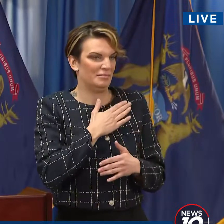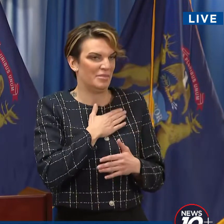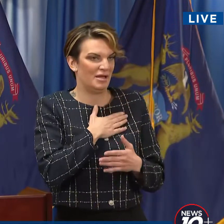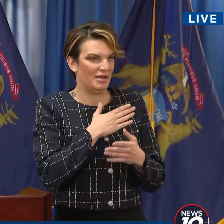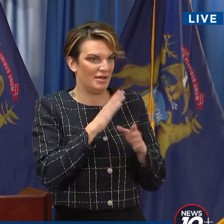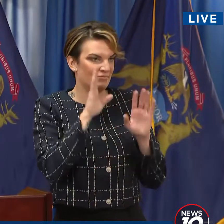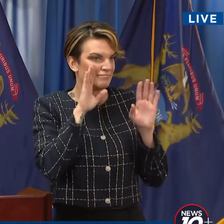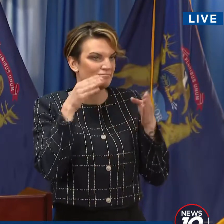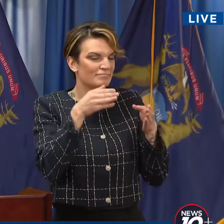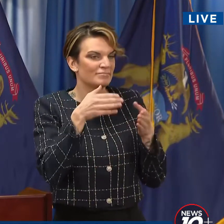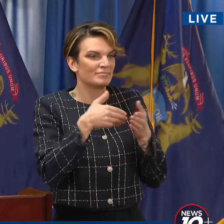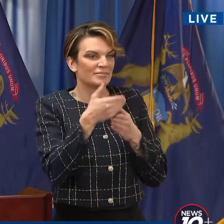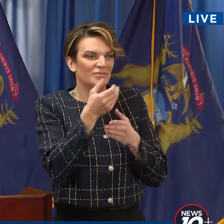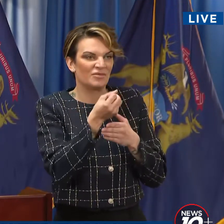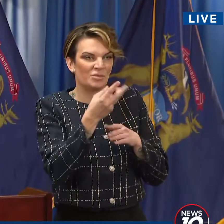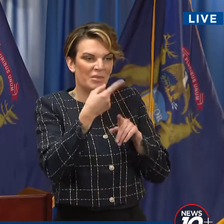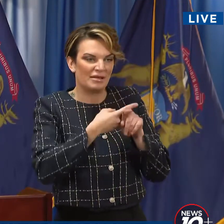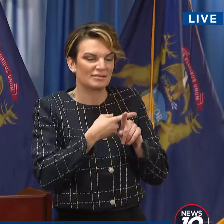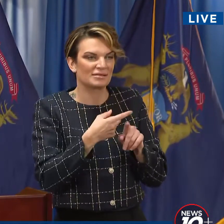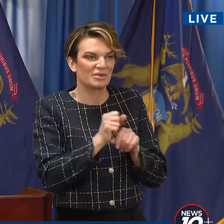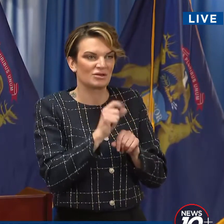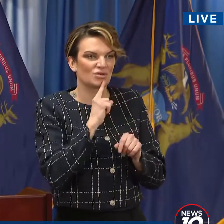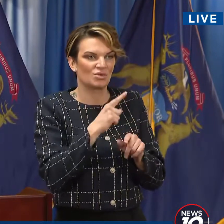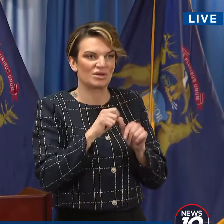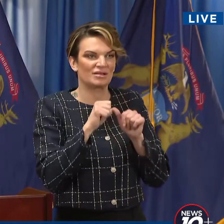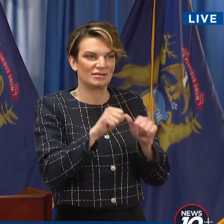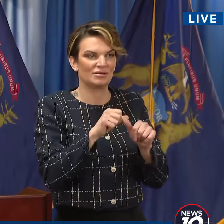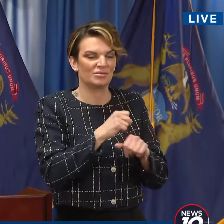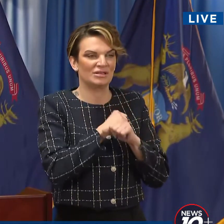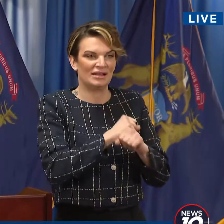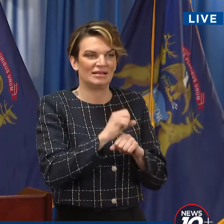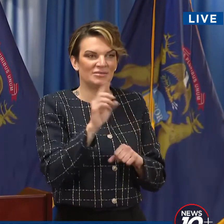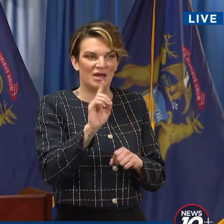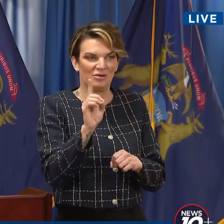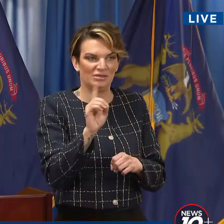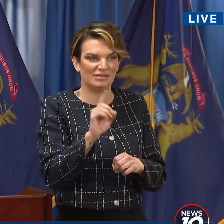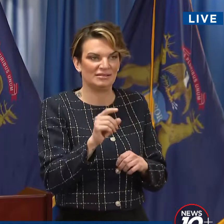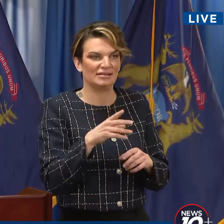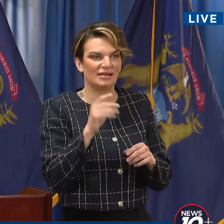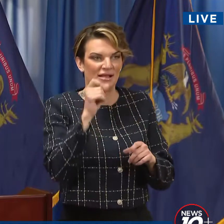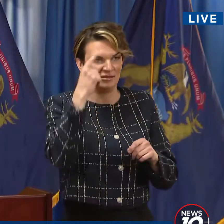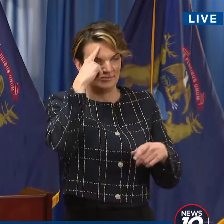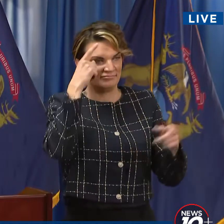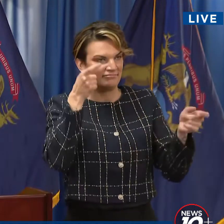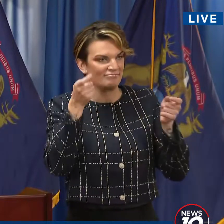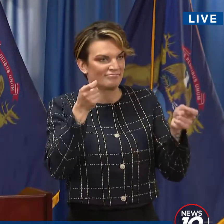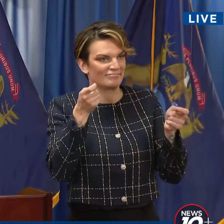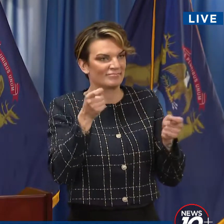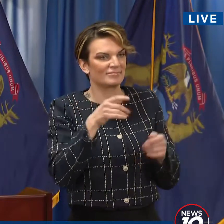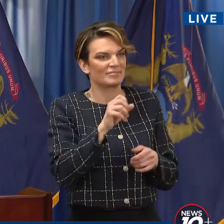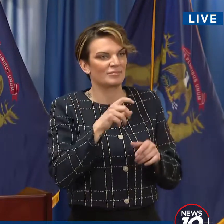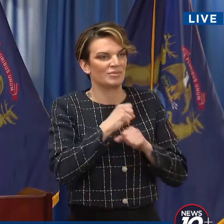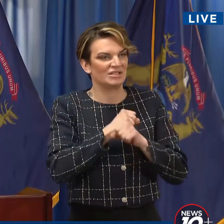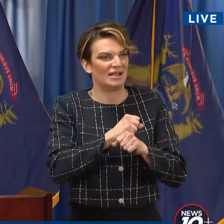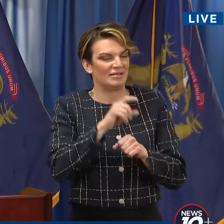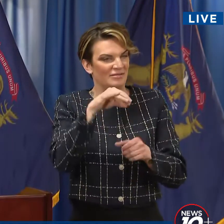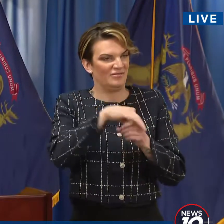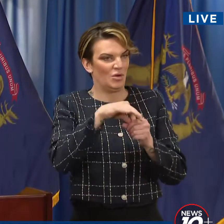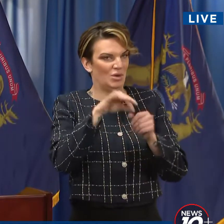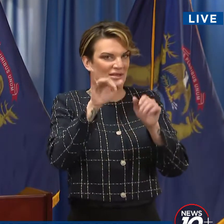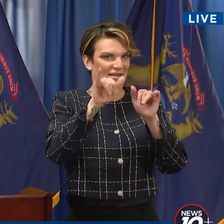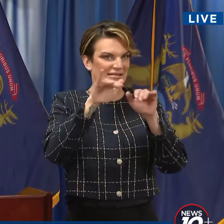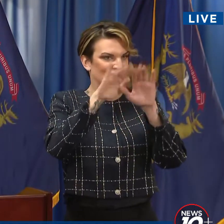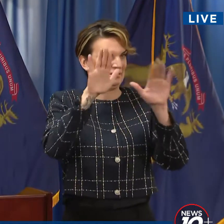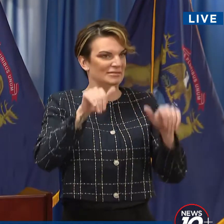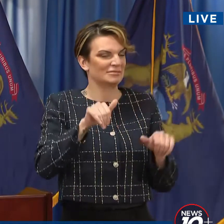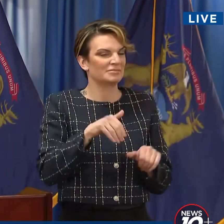over the next few months, and really making sure we can continue to protect democracy in that regard and protect truth in the system. But that said, we'll be working